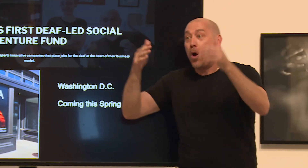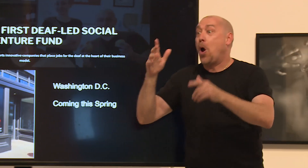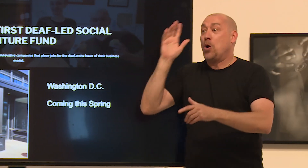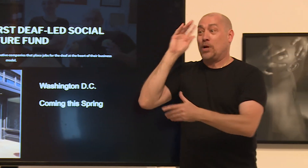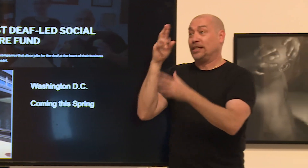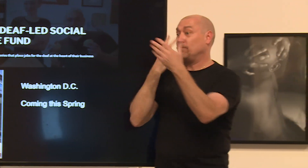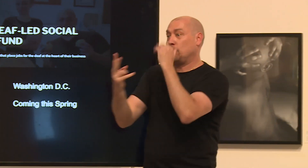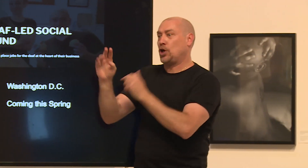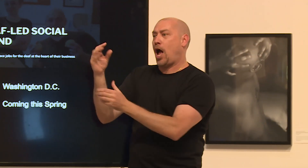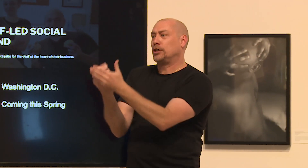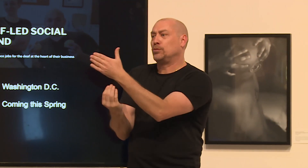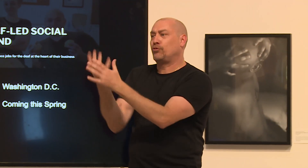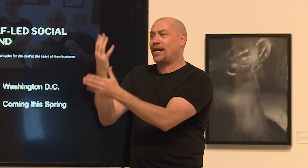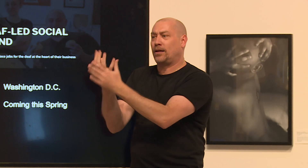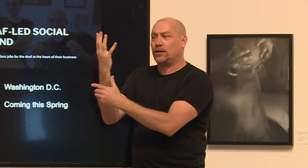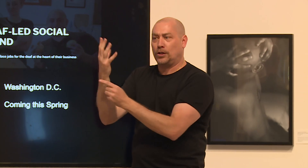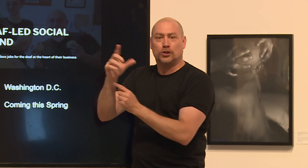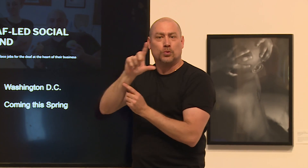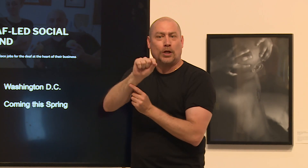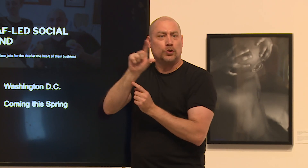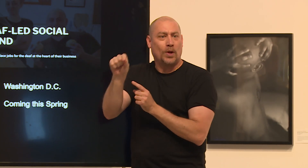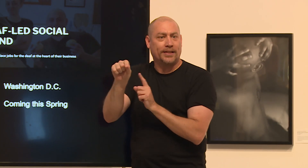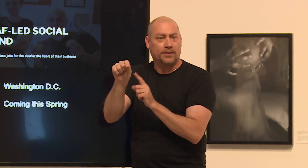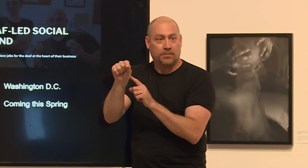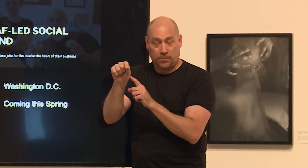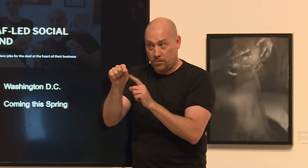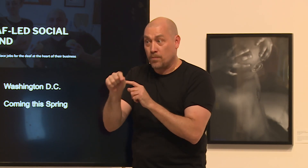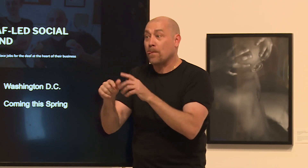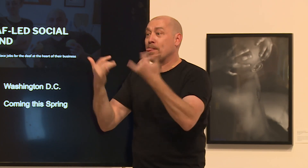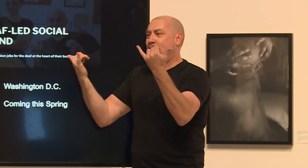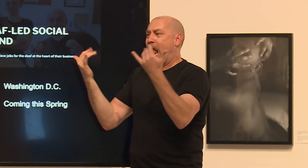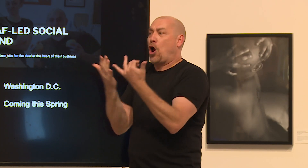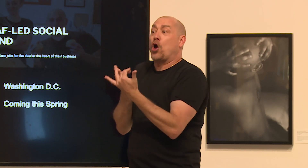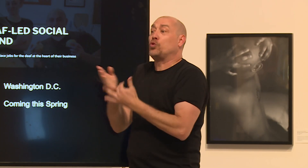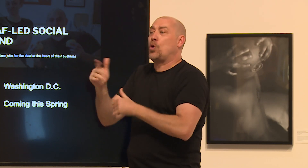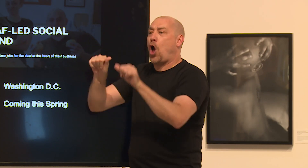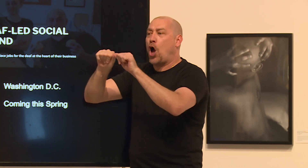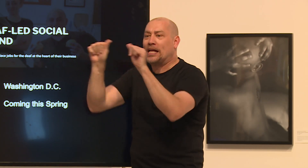In the spring, we're expecting to open a restaurant in DC.